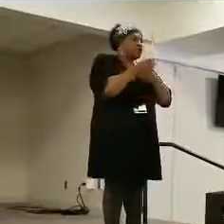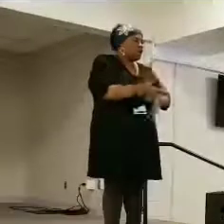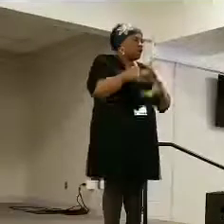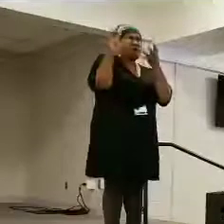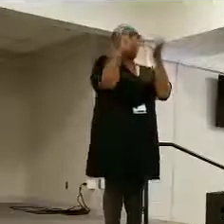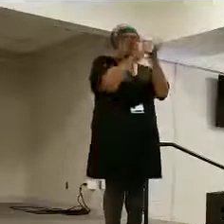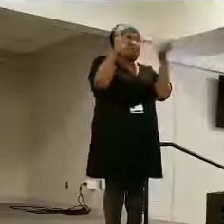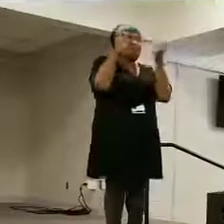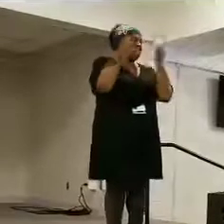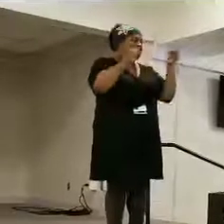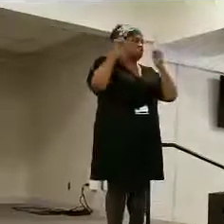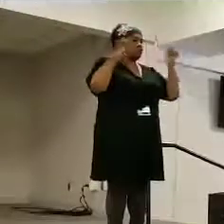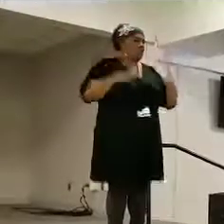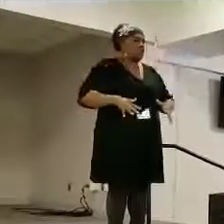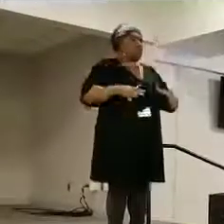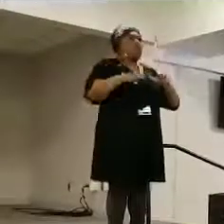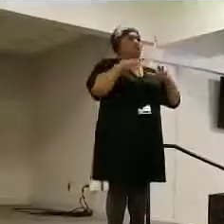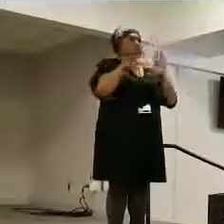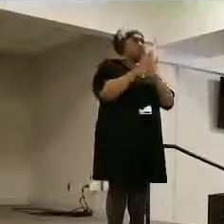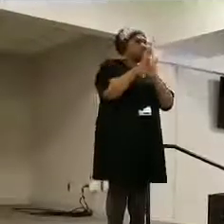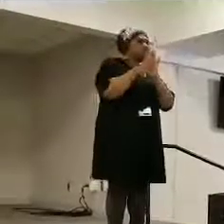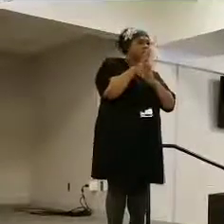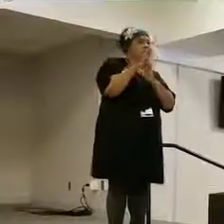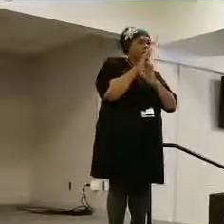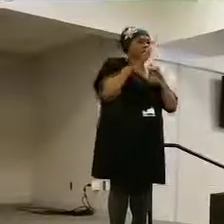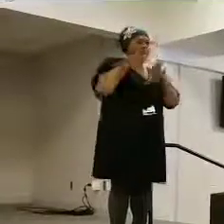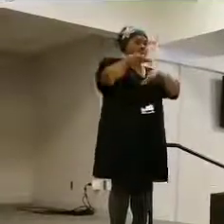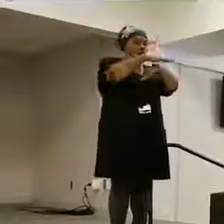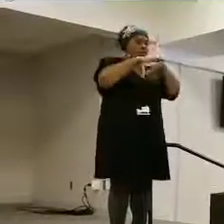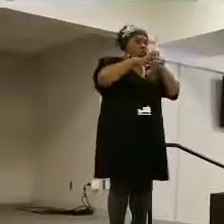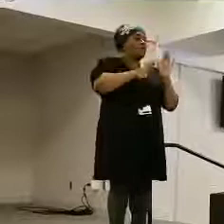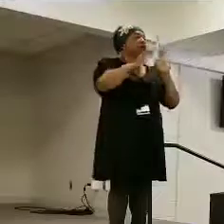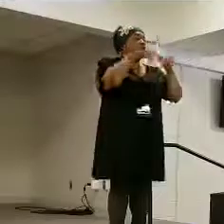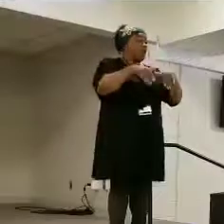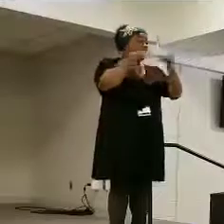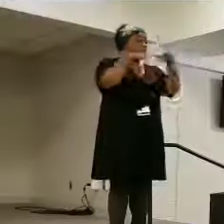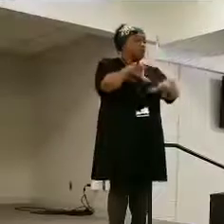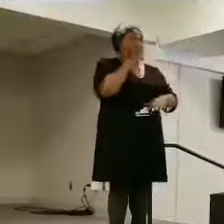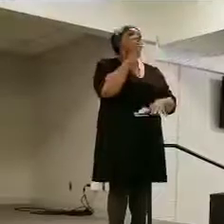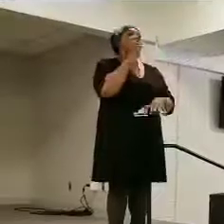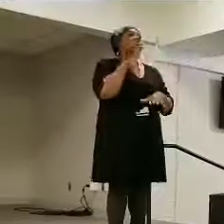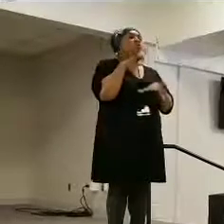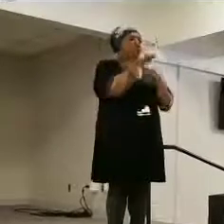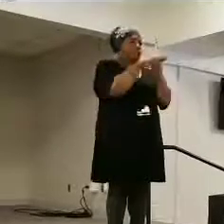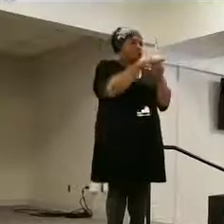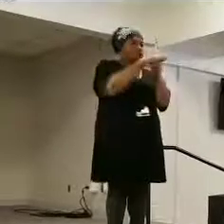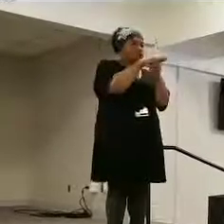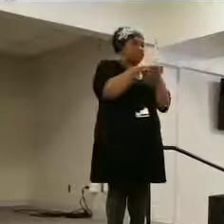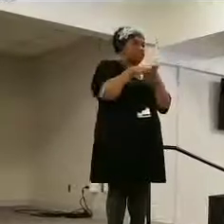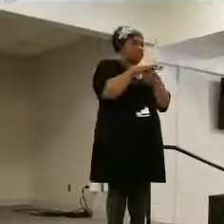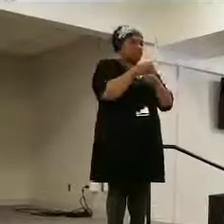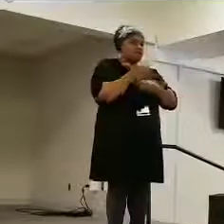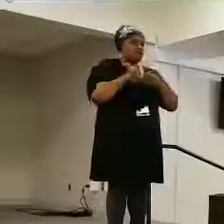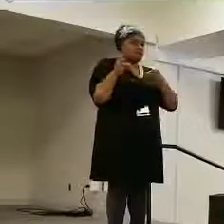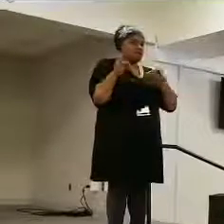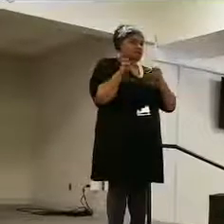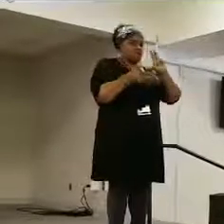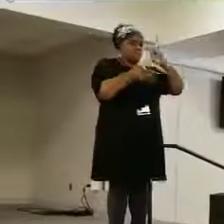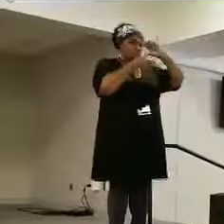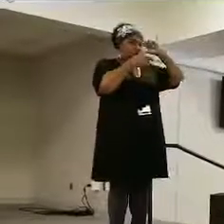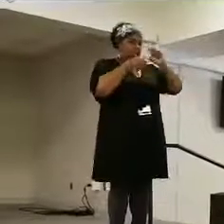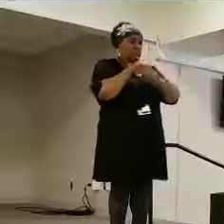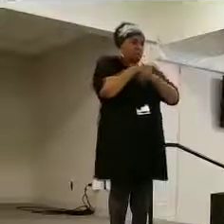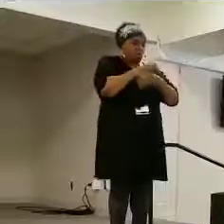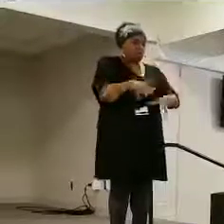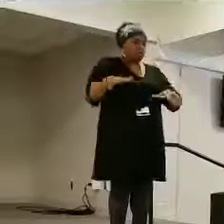that usually form over oceans and warm regions. These cause damage to